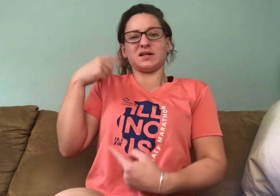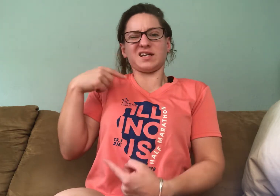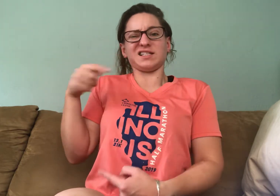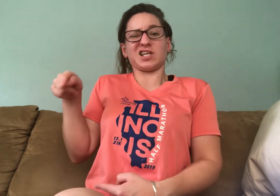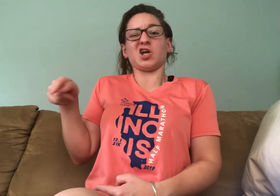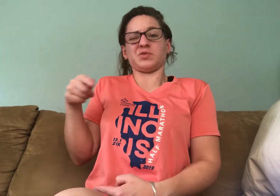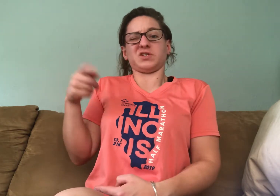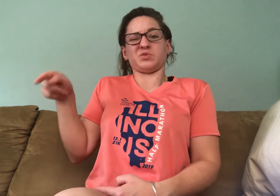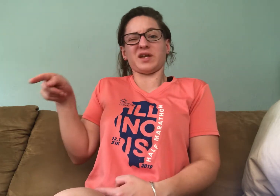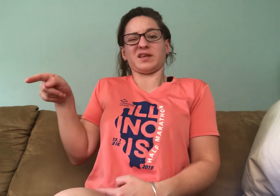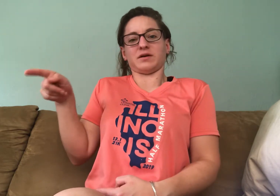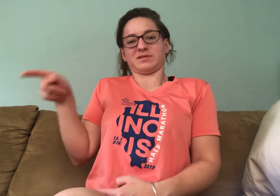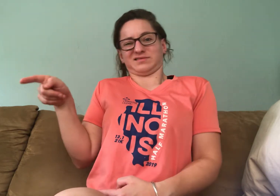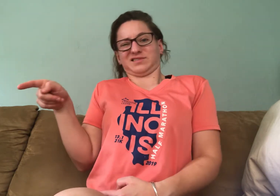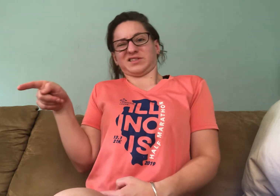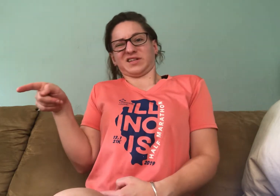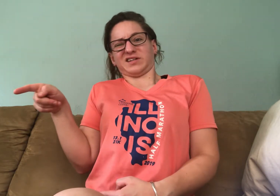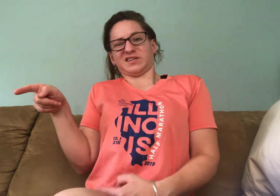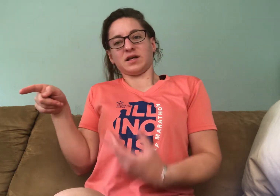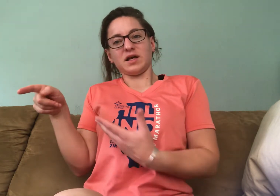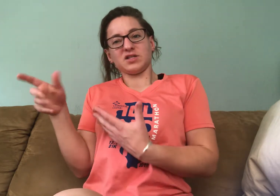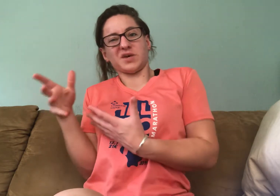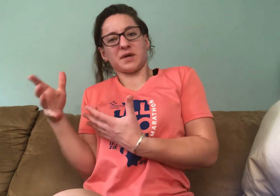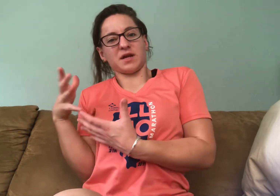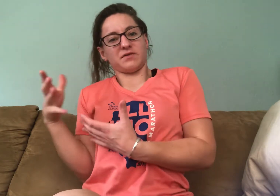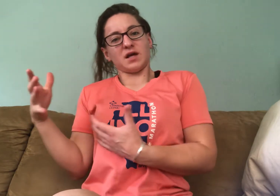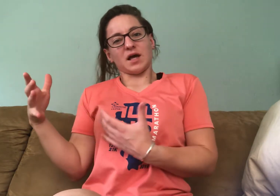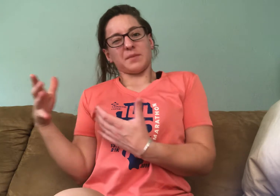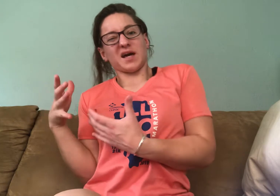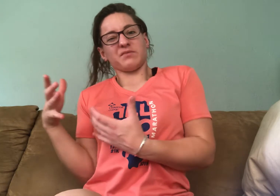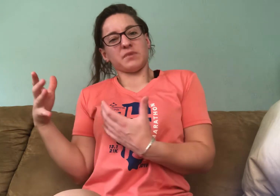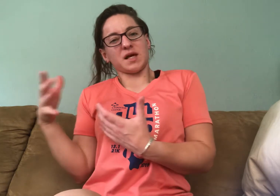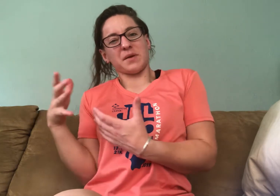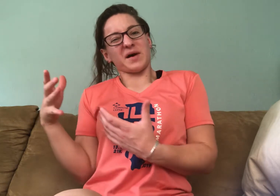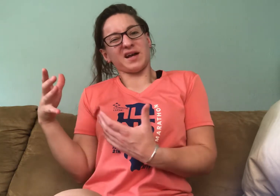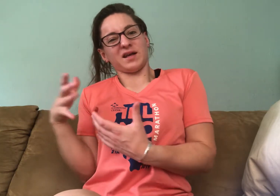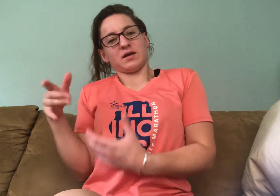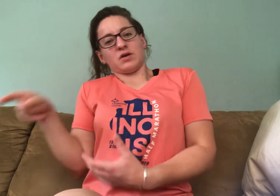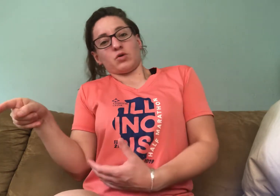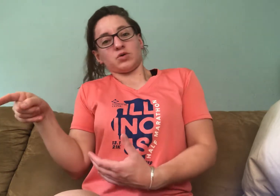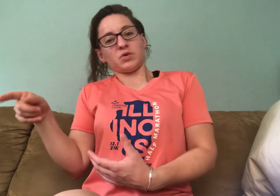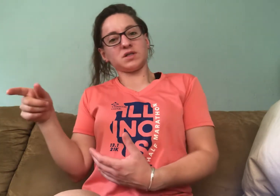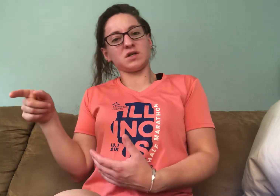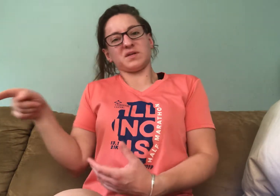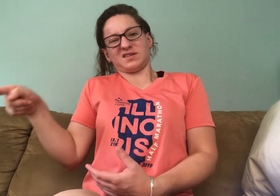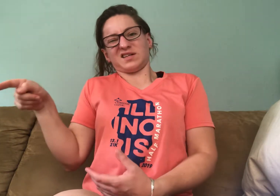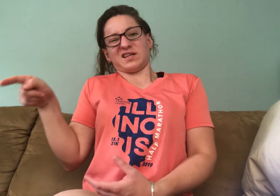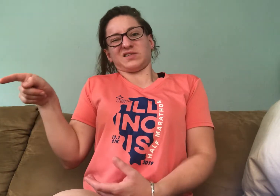it's close. It's right there. It's right there. So I'm kind of making my body go towards a little bit. It's right